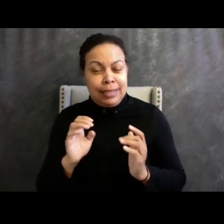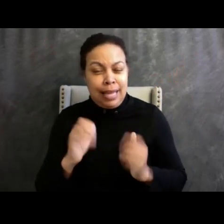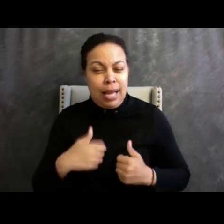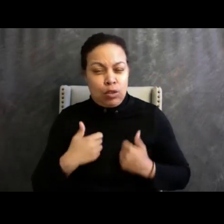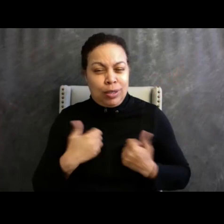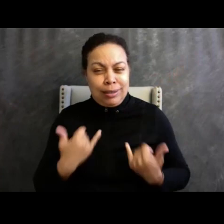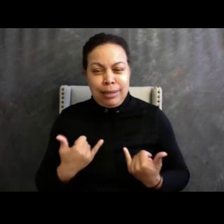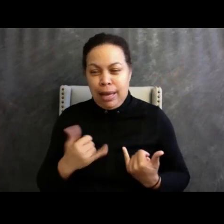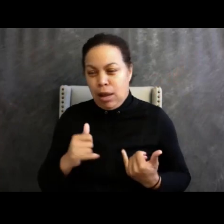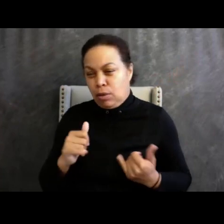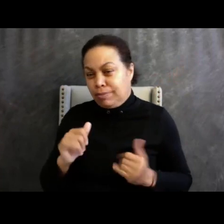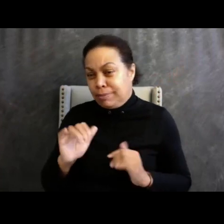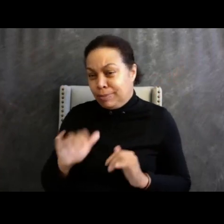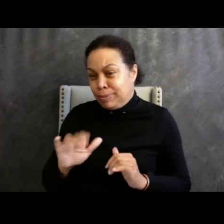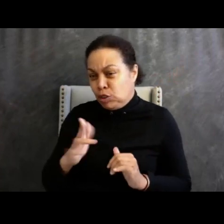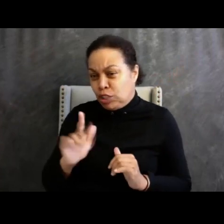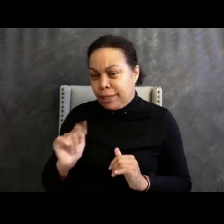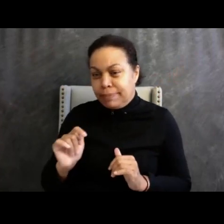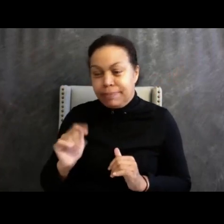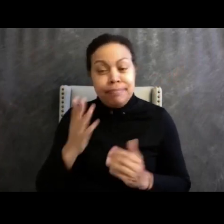All right. Thank you, everybody.